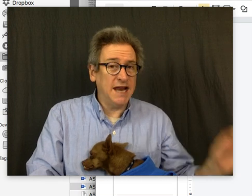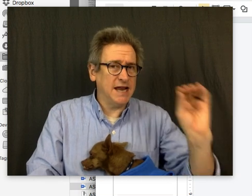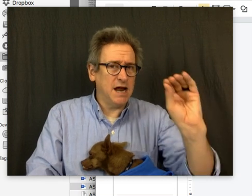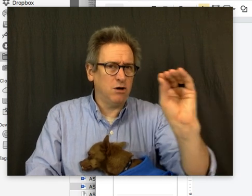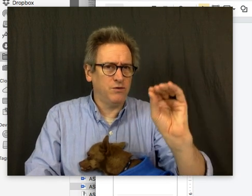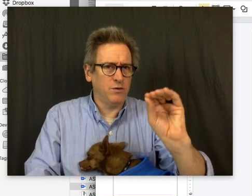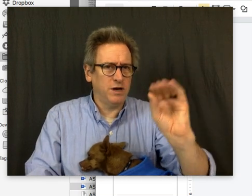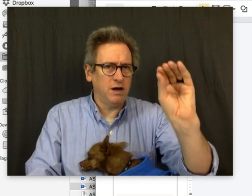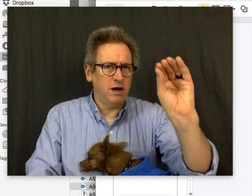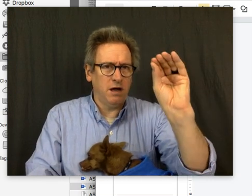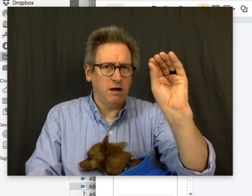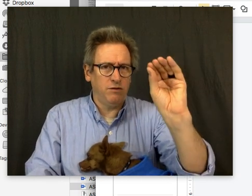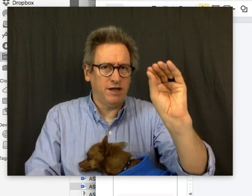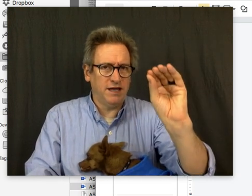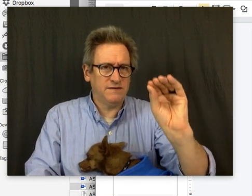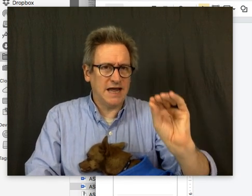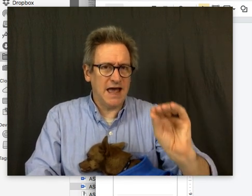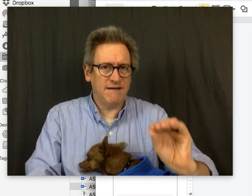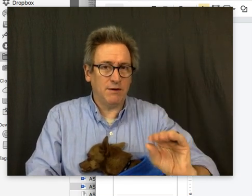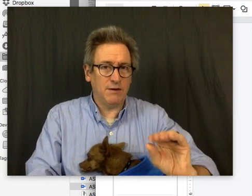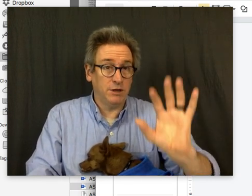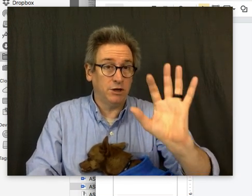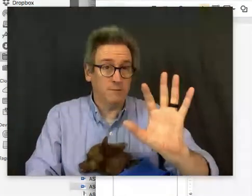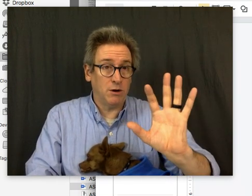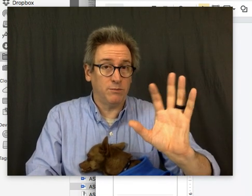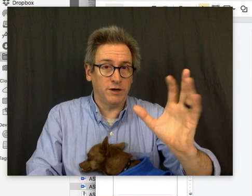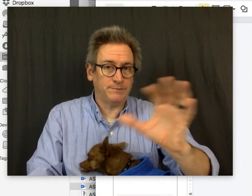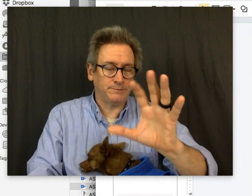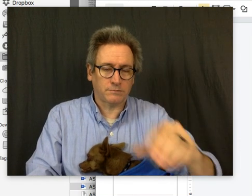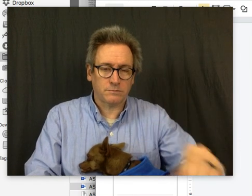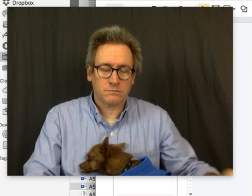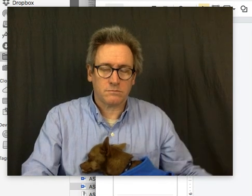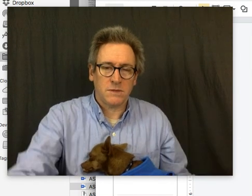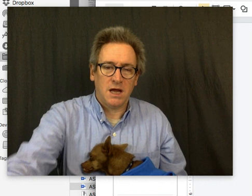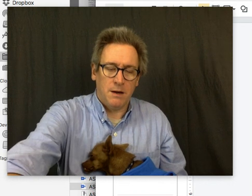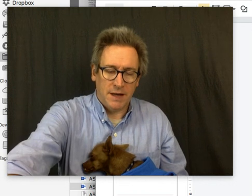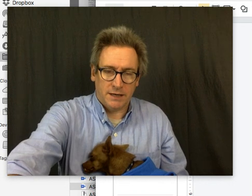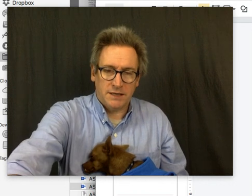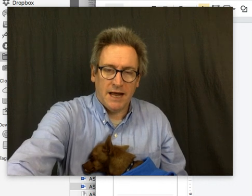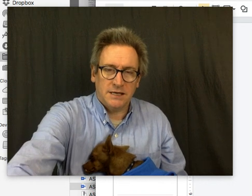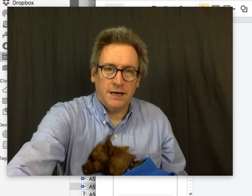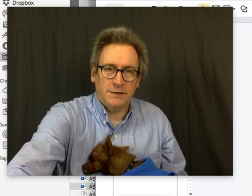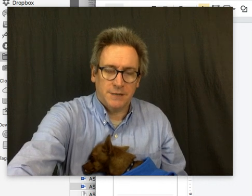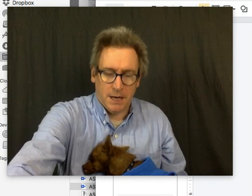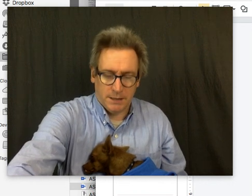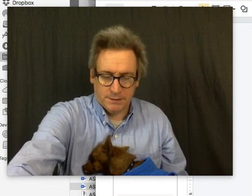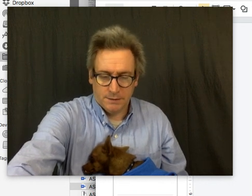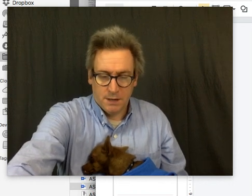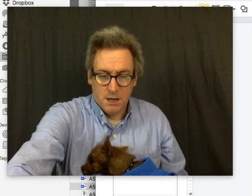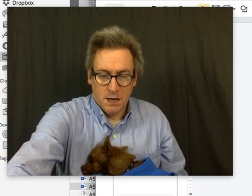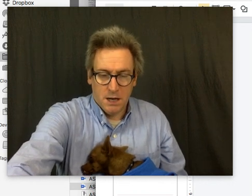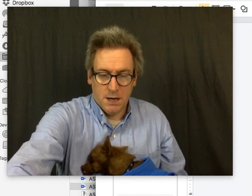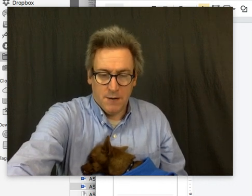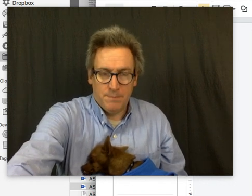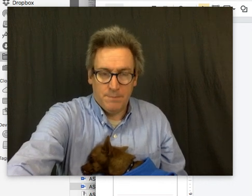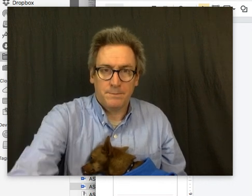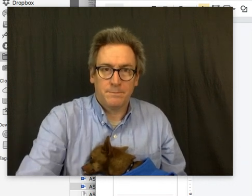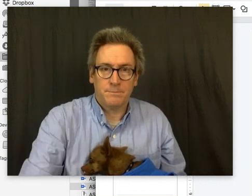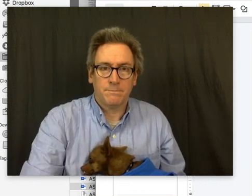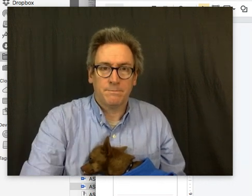And again, I'll go through and the gifts I have, I will include in the PowerPoint at a later date.